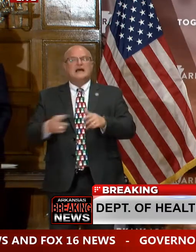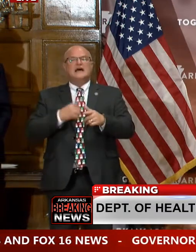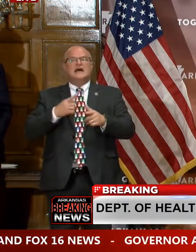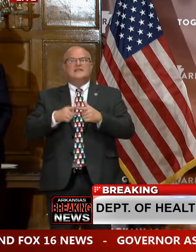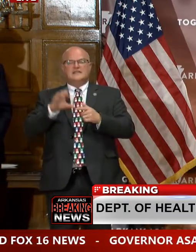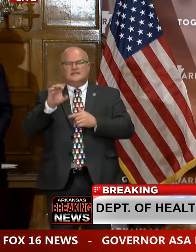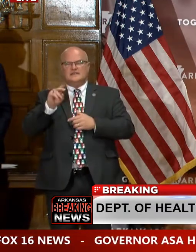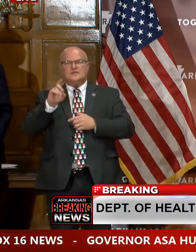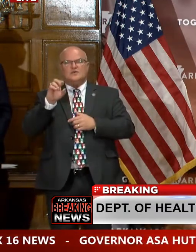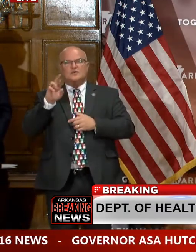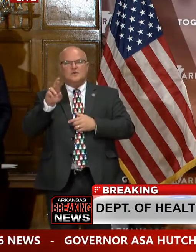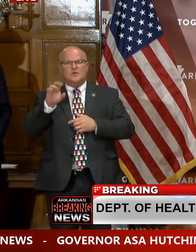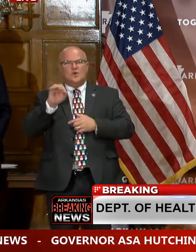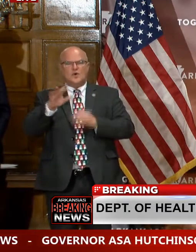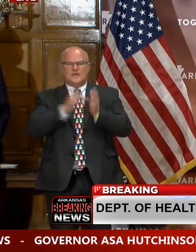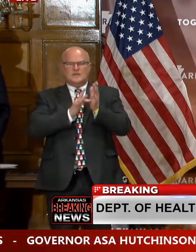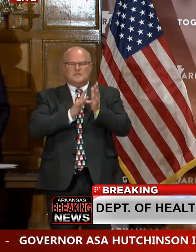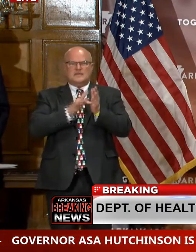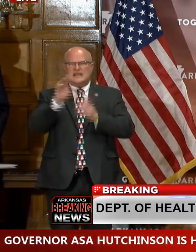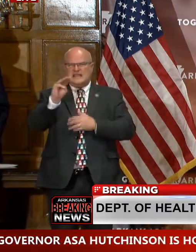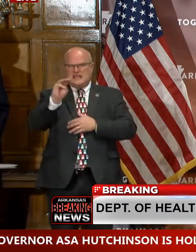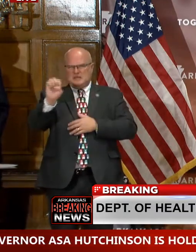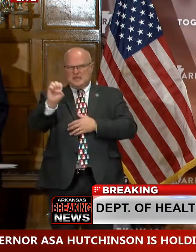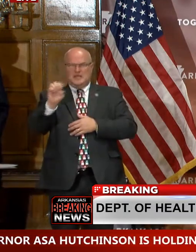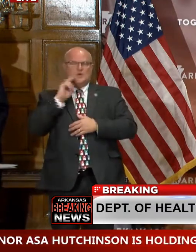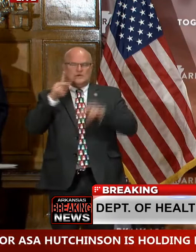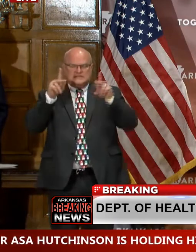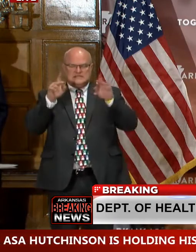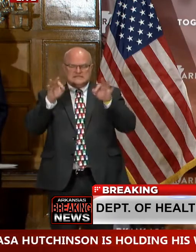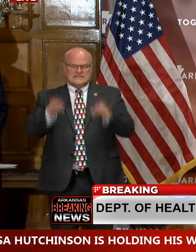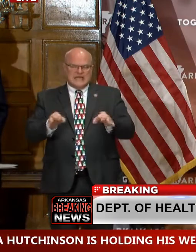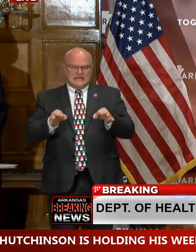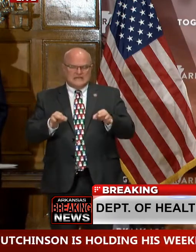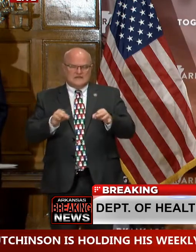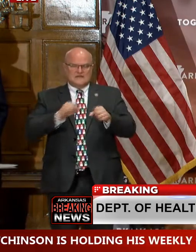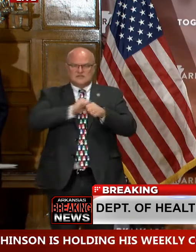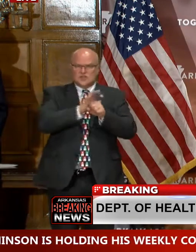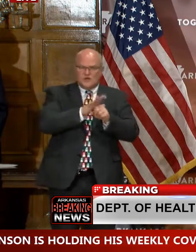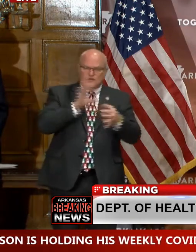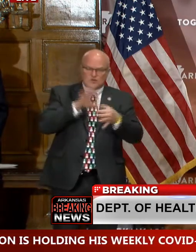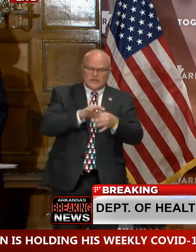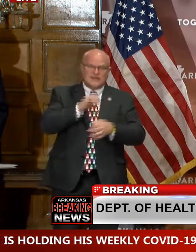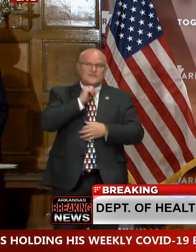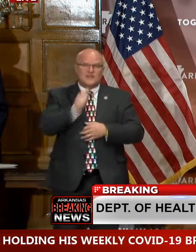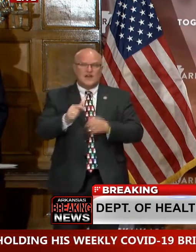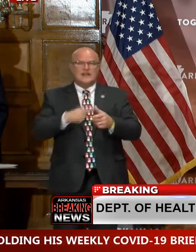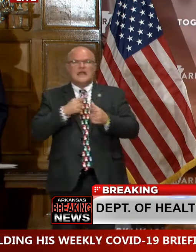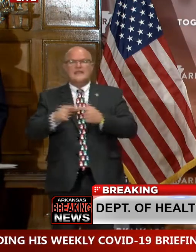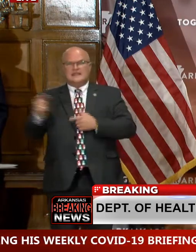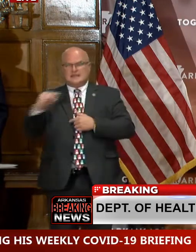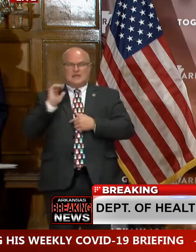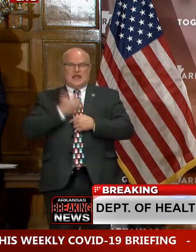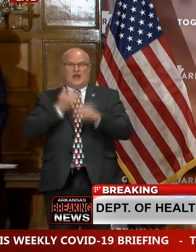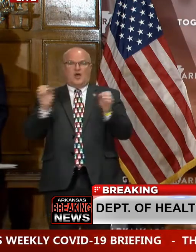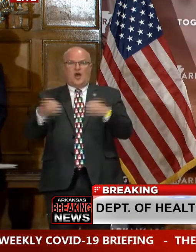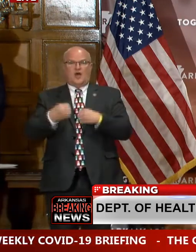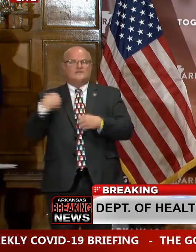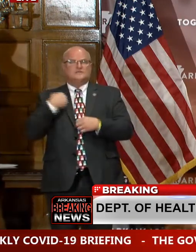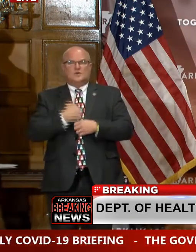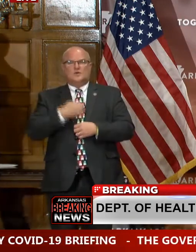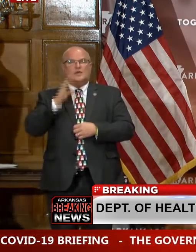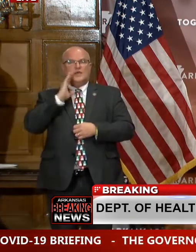the coroner or the medical examiner will then determine that death to be COVID-related or not. At that point, it will come to our office where we